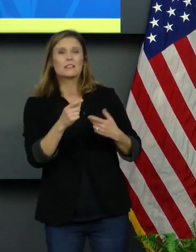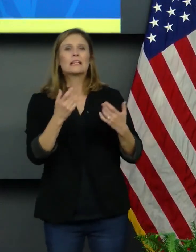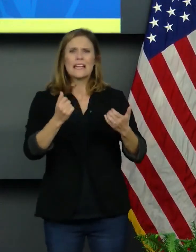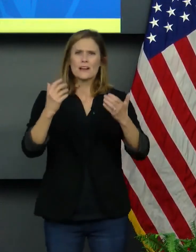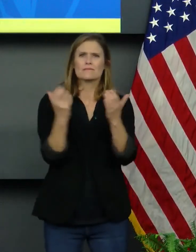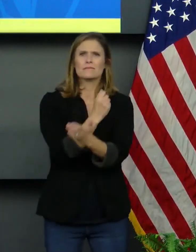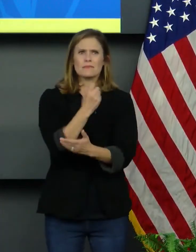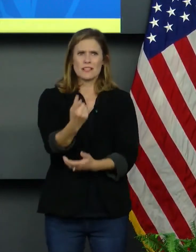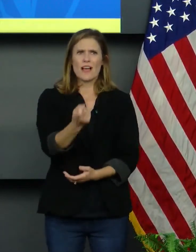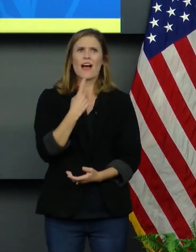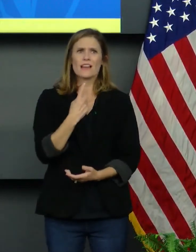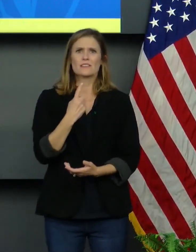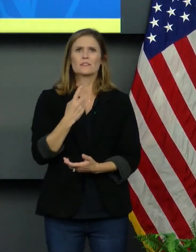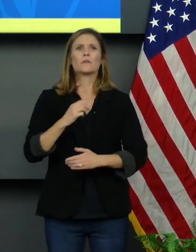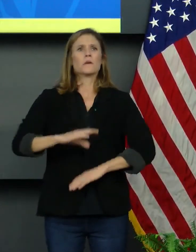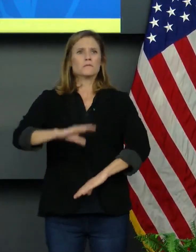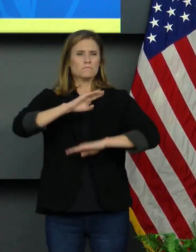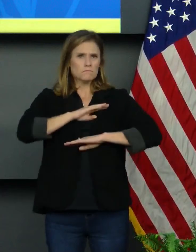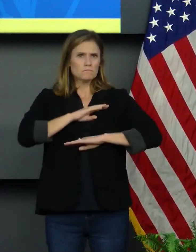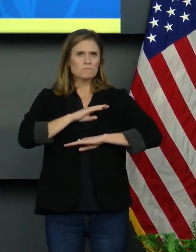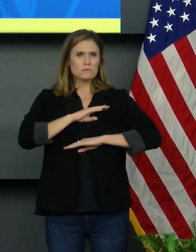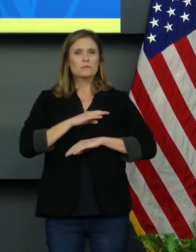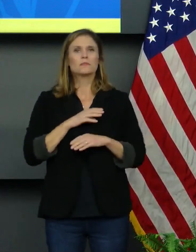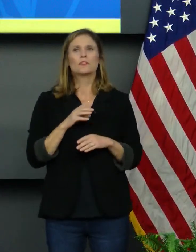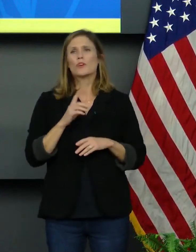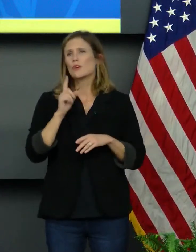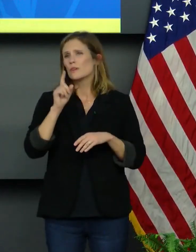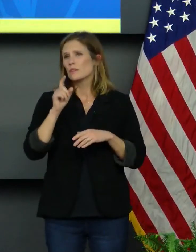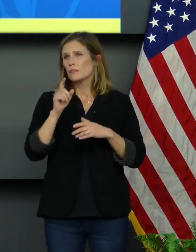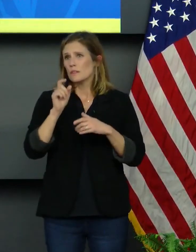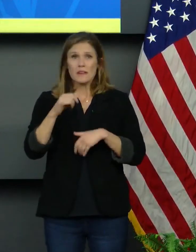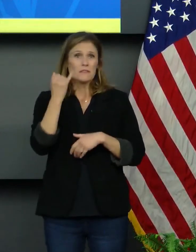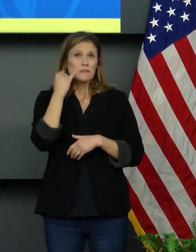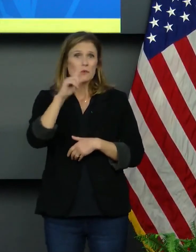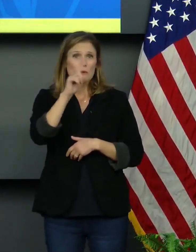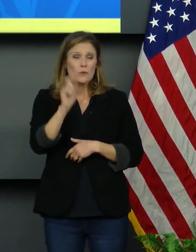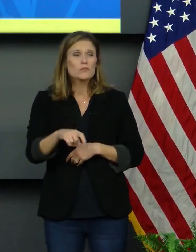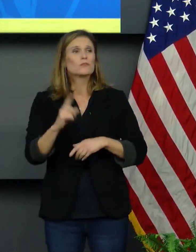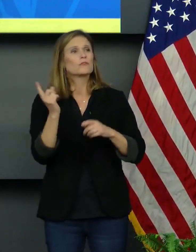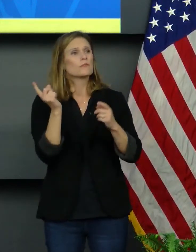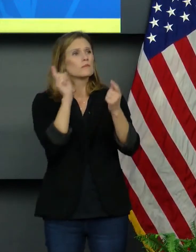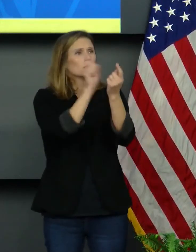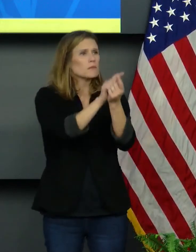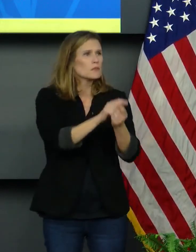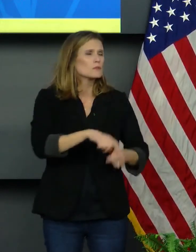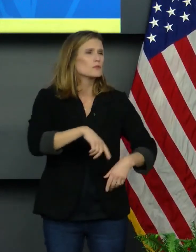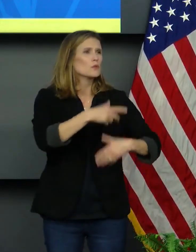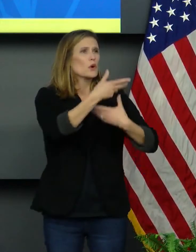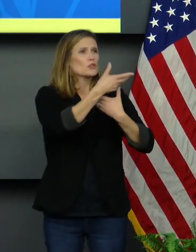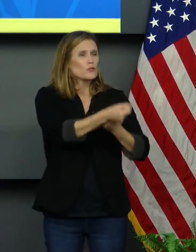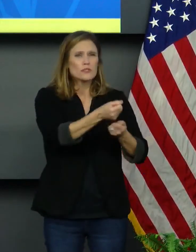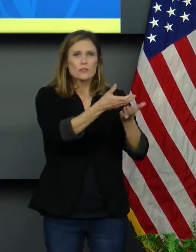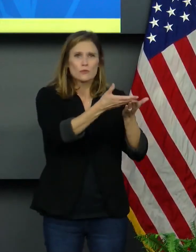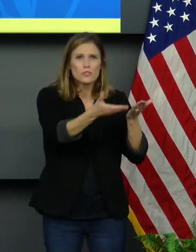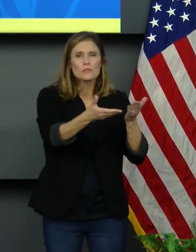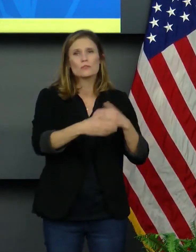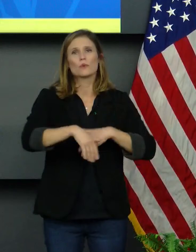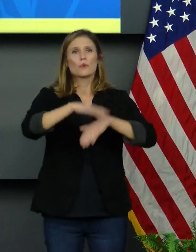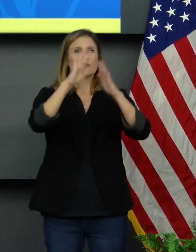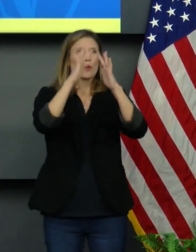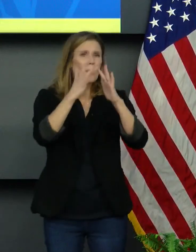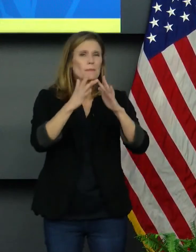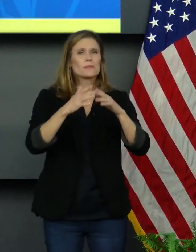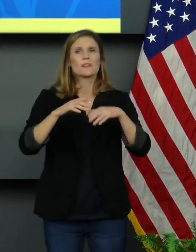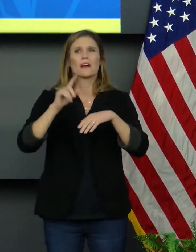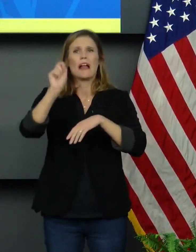is the time to do it. Get that answer, go to a trusted resource, go to a hospital website, talk to your physician,